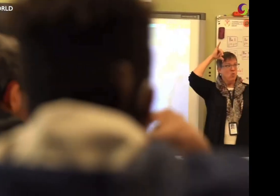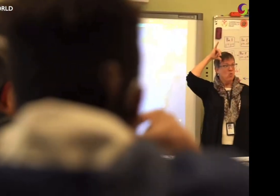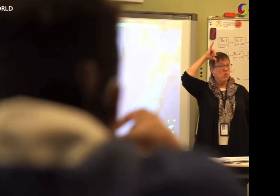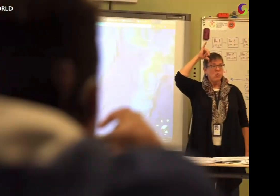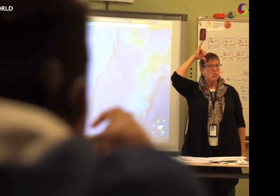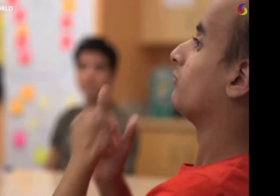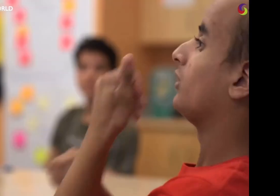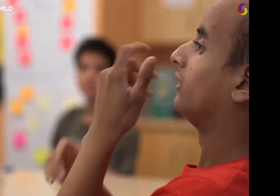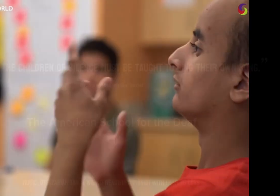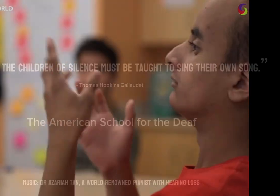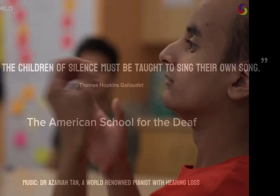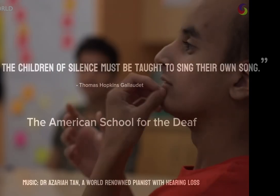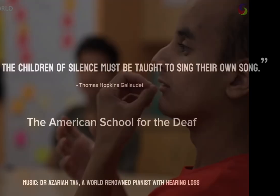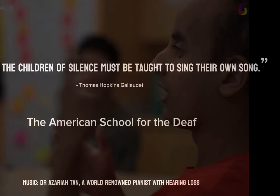kids like her for the last 200 years.